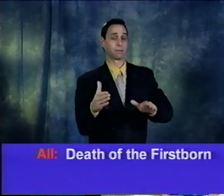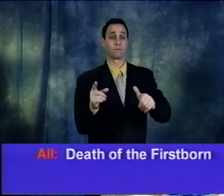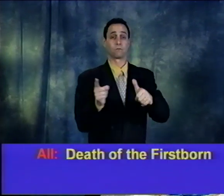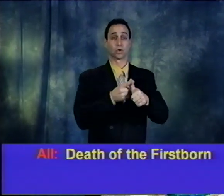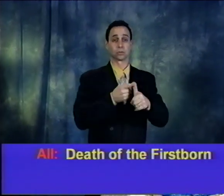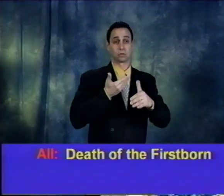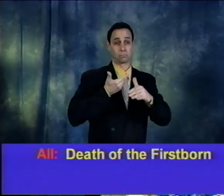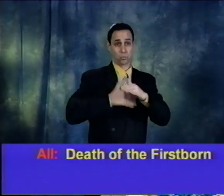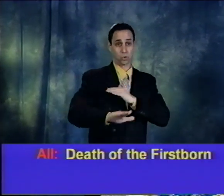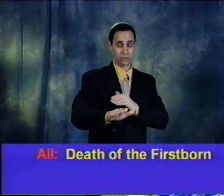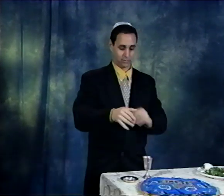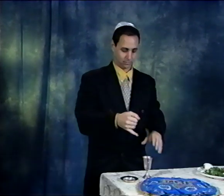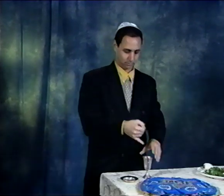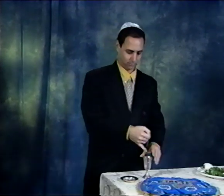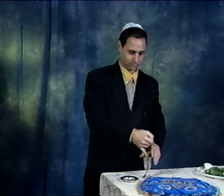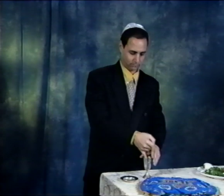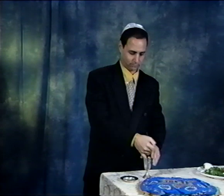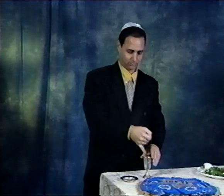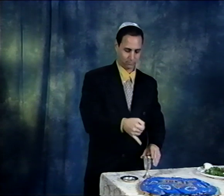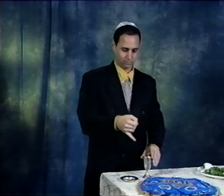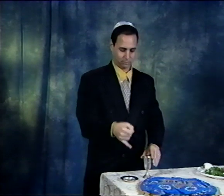and death of the firstborn.